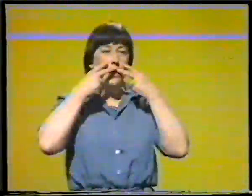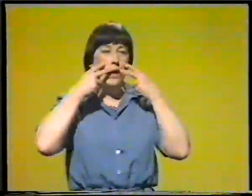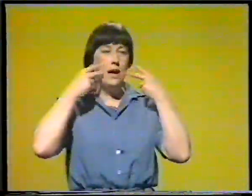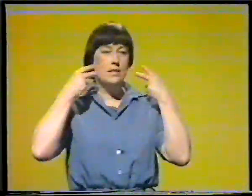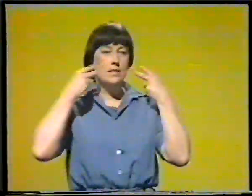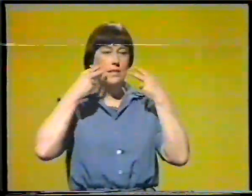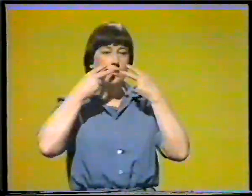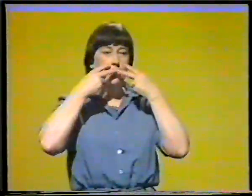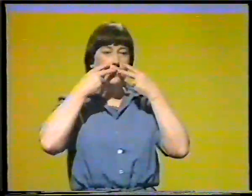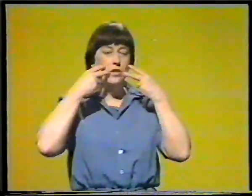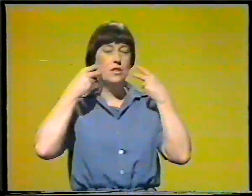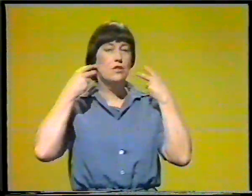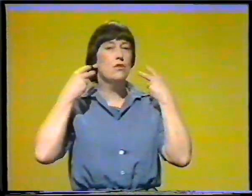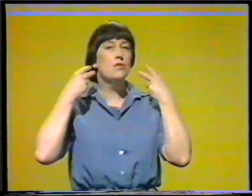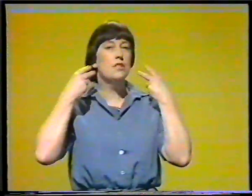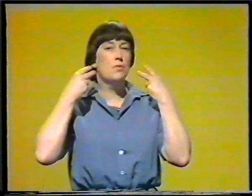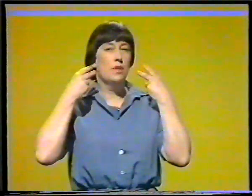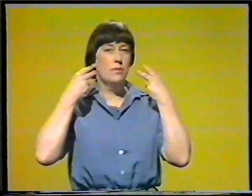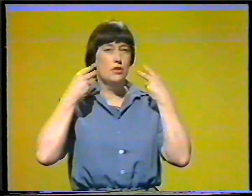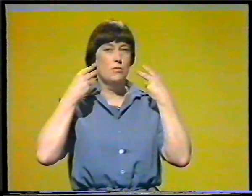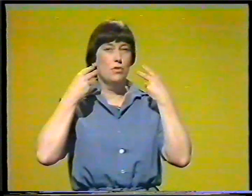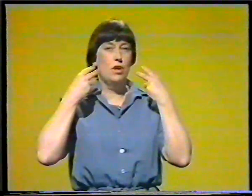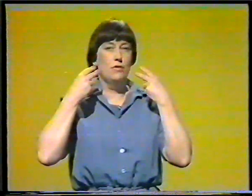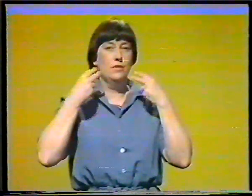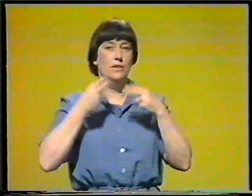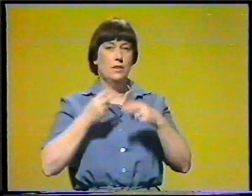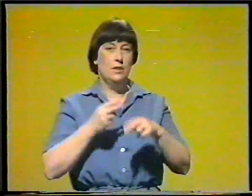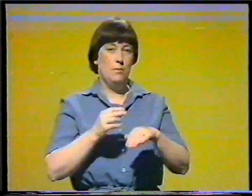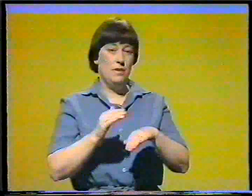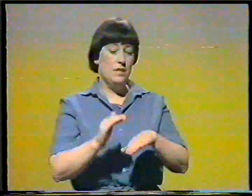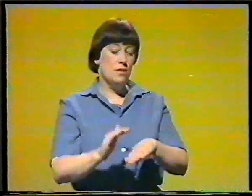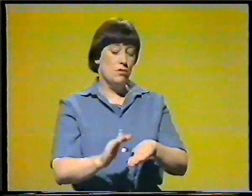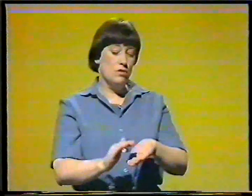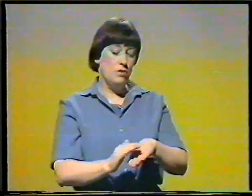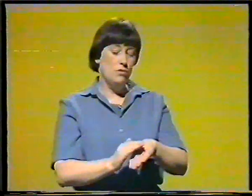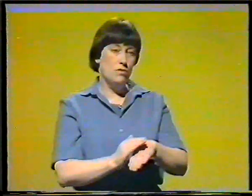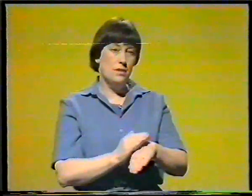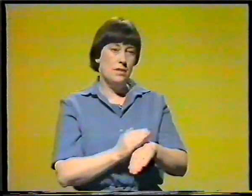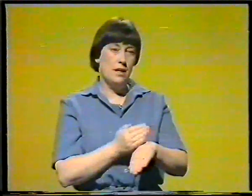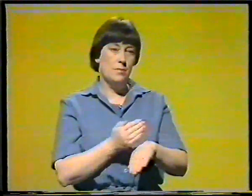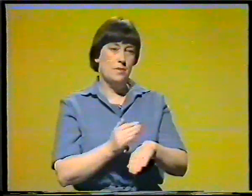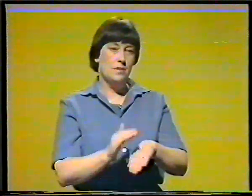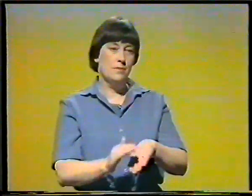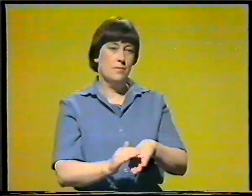Cat. Suggest you use this one much more often, but this is also useful at times.